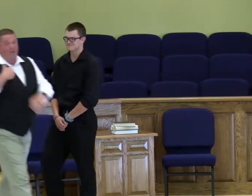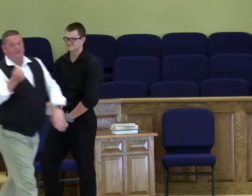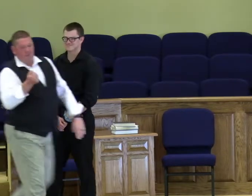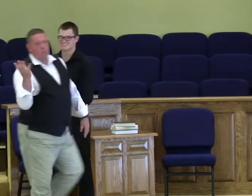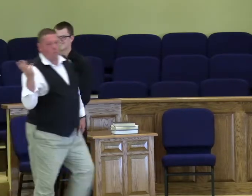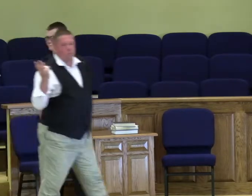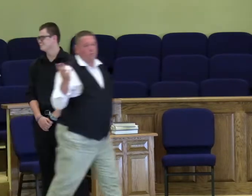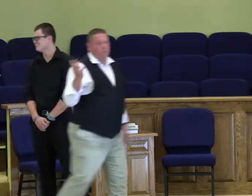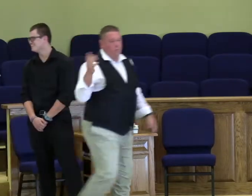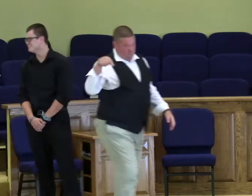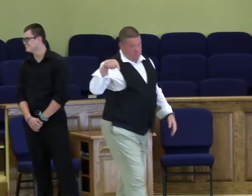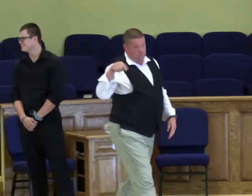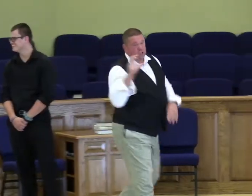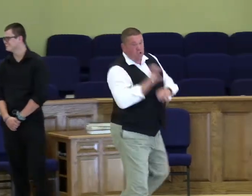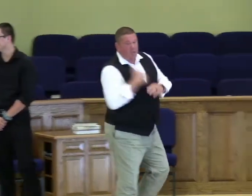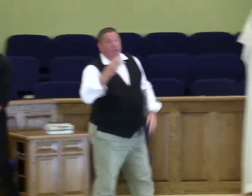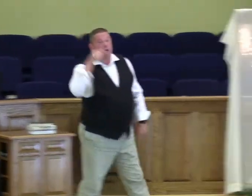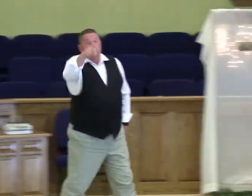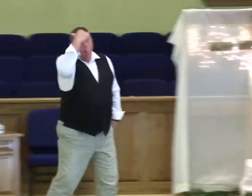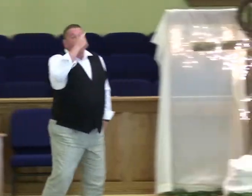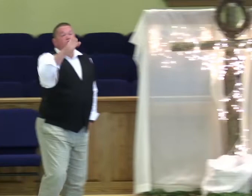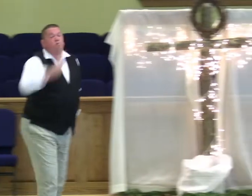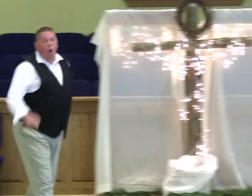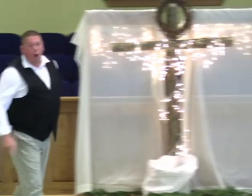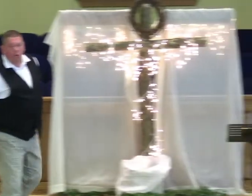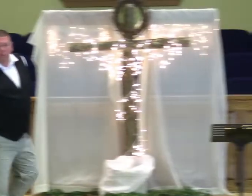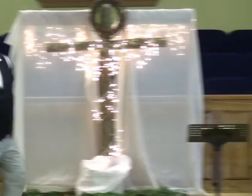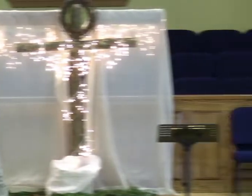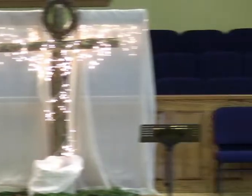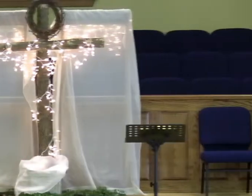this church has a few of those people. Let this church, and you know who you are.